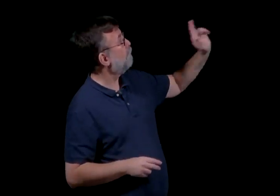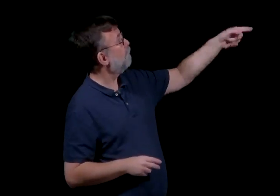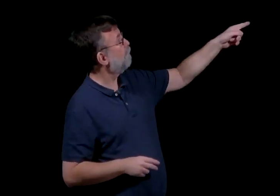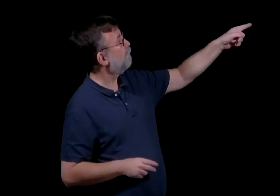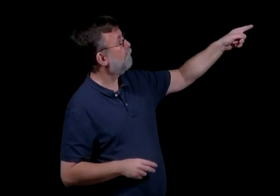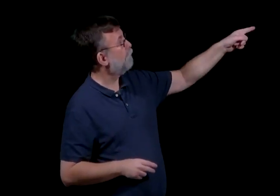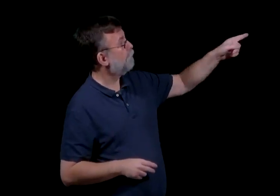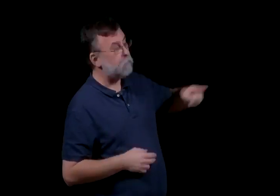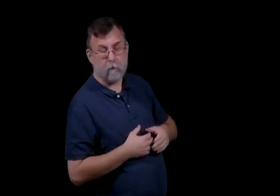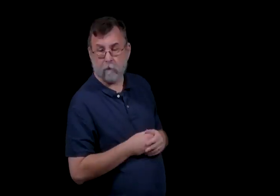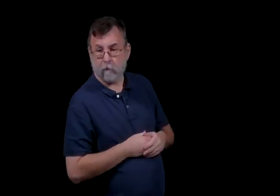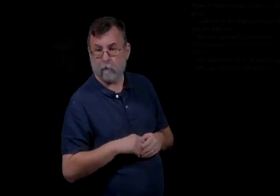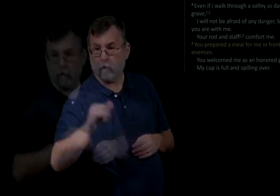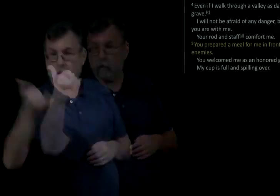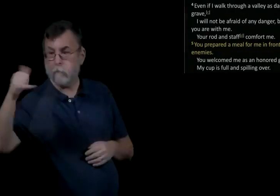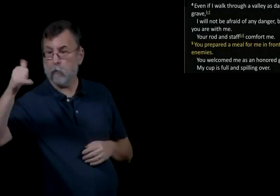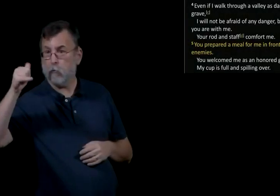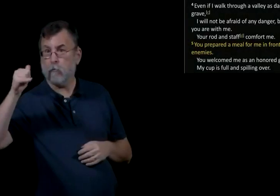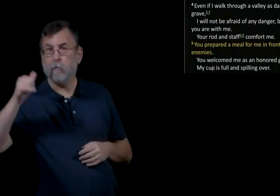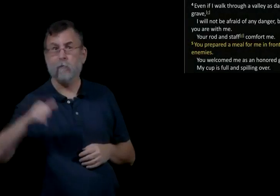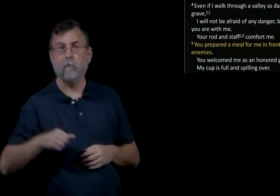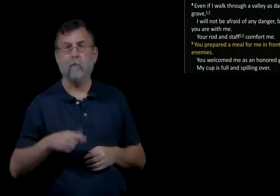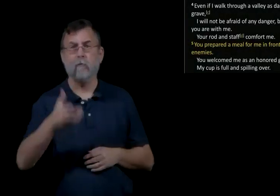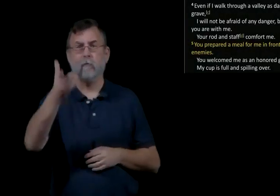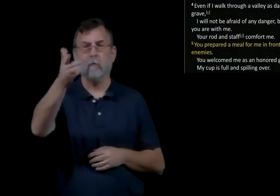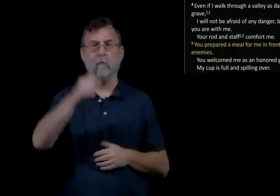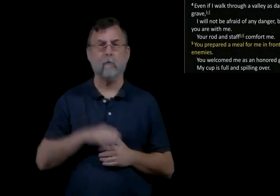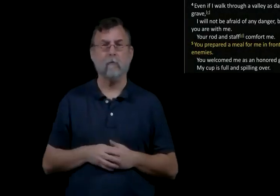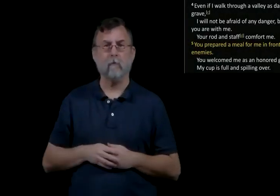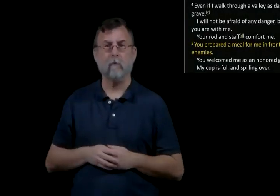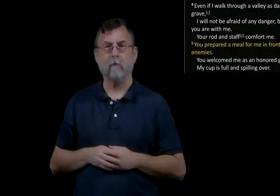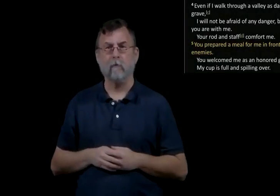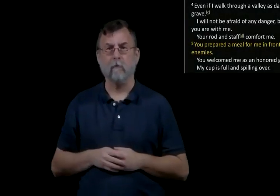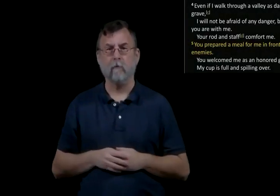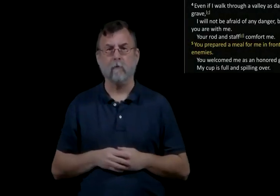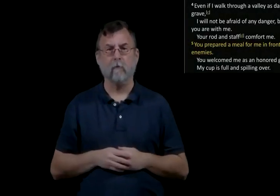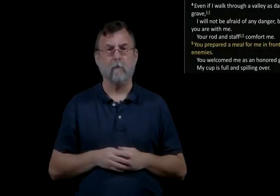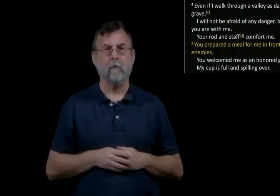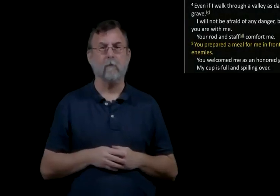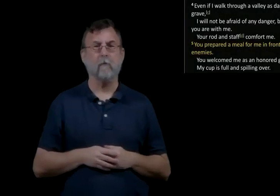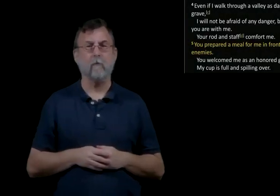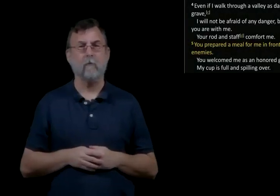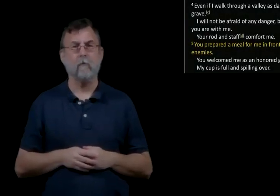First, I want to talk about verse number five that I have highlighted in yellow.